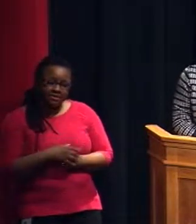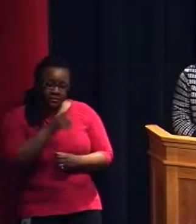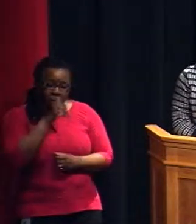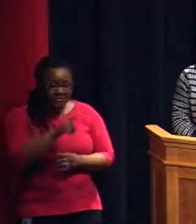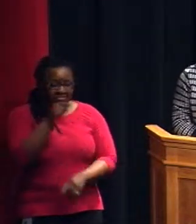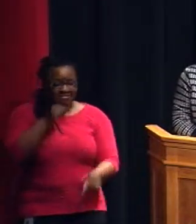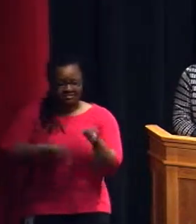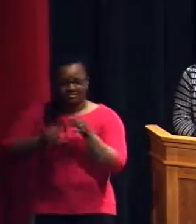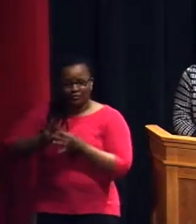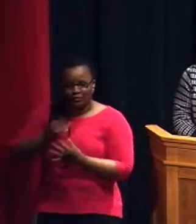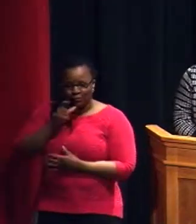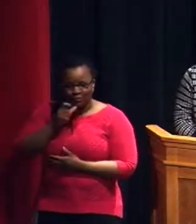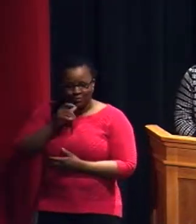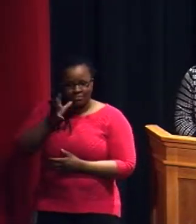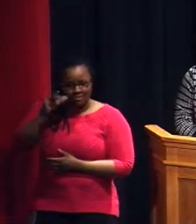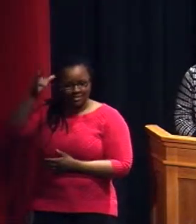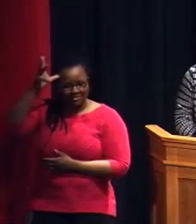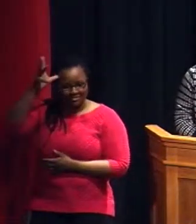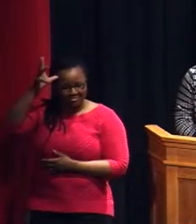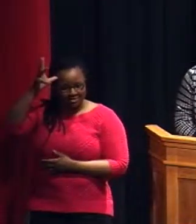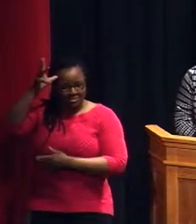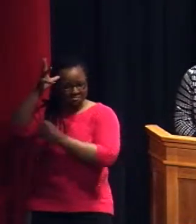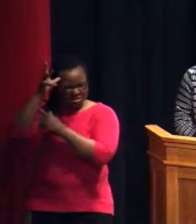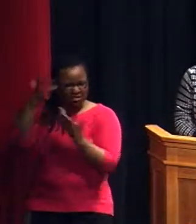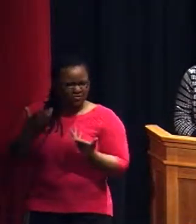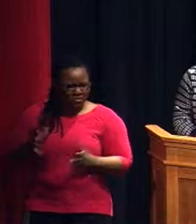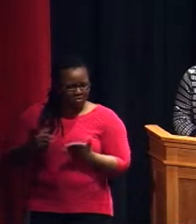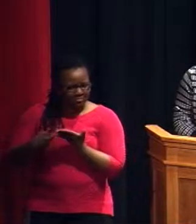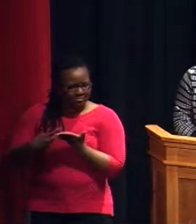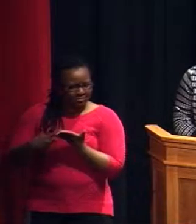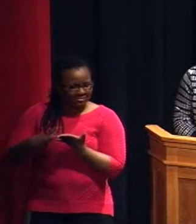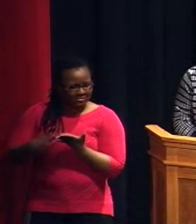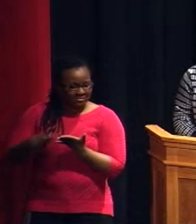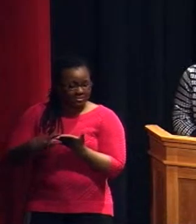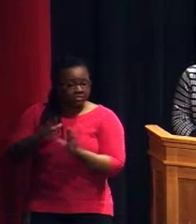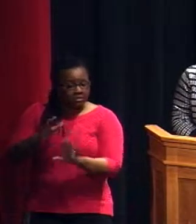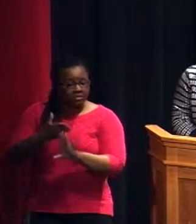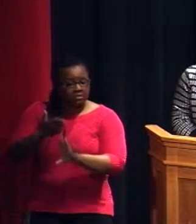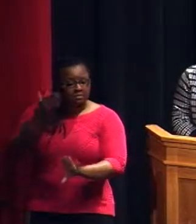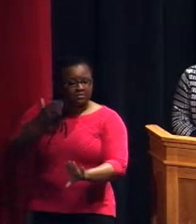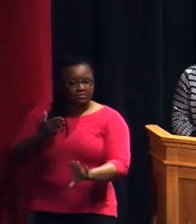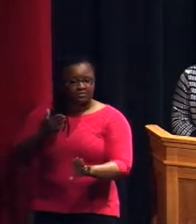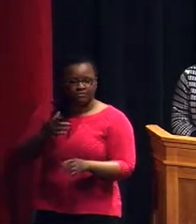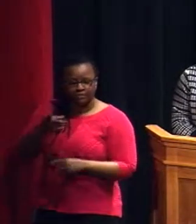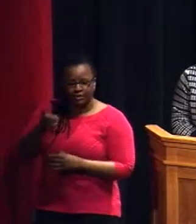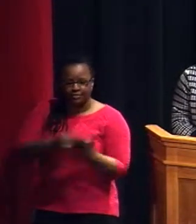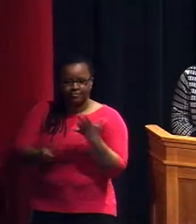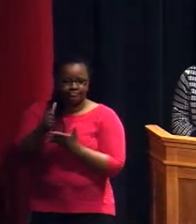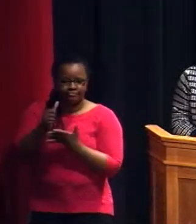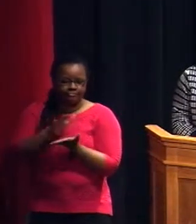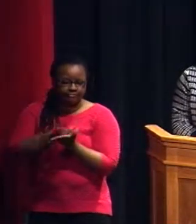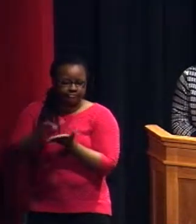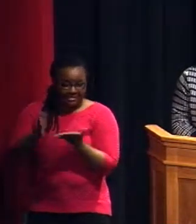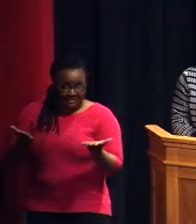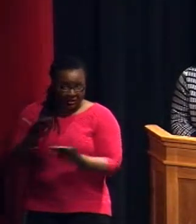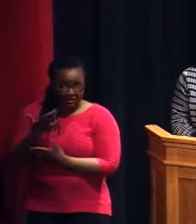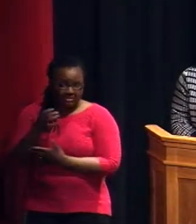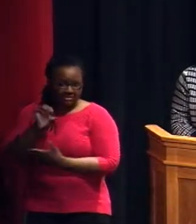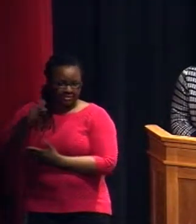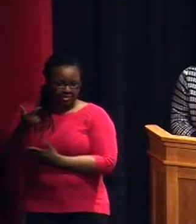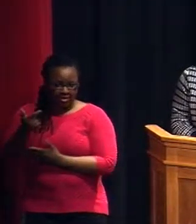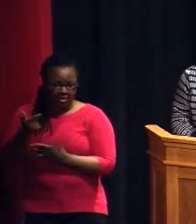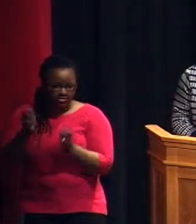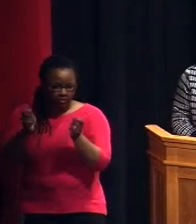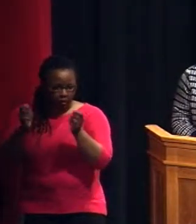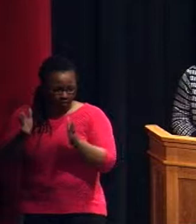You heard about my father, Thomas Cardwell. Prior to becoming the head custodian here at EC